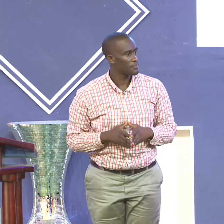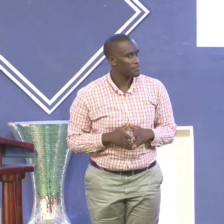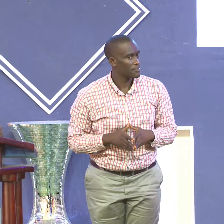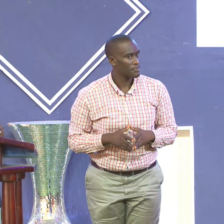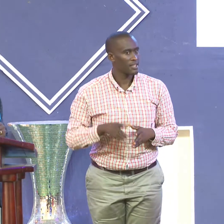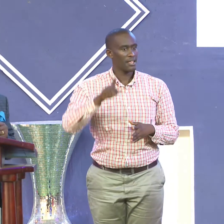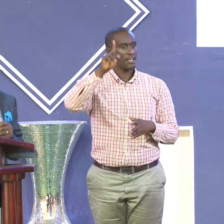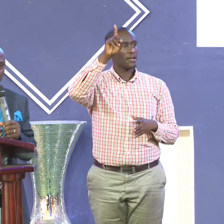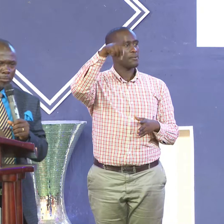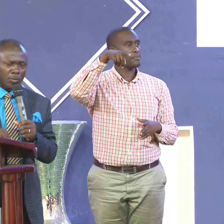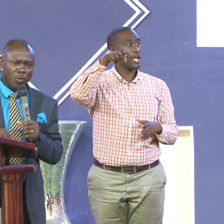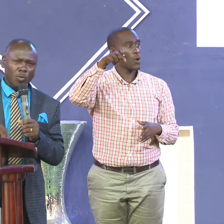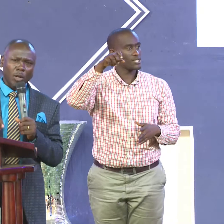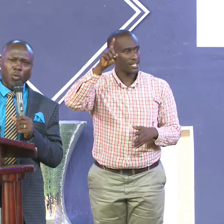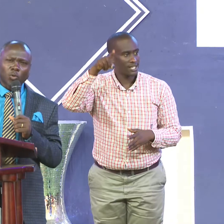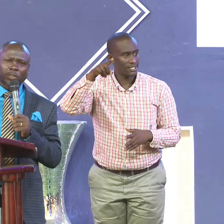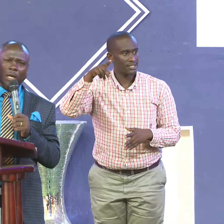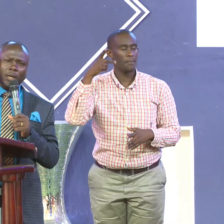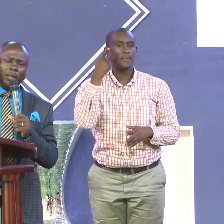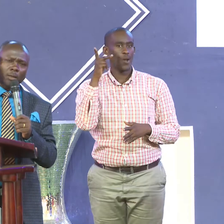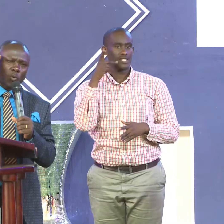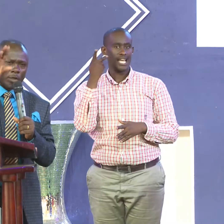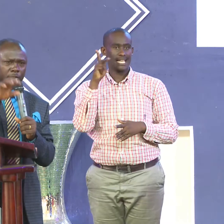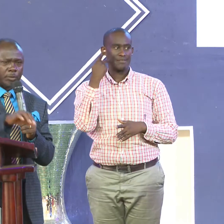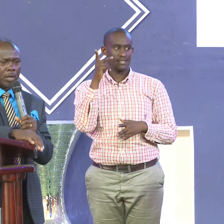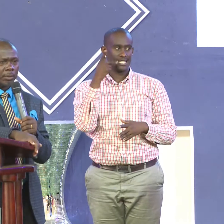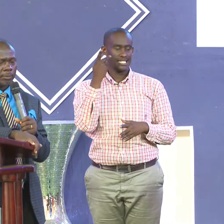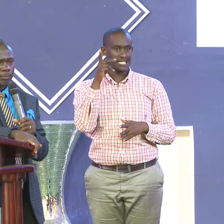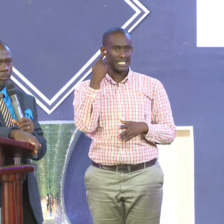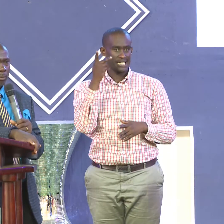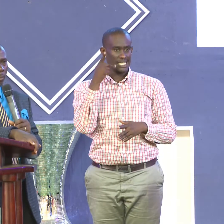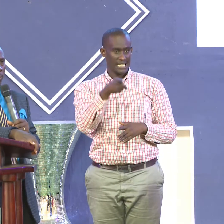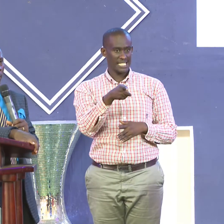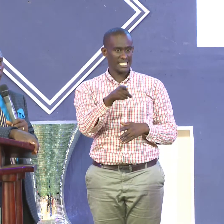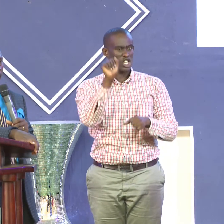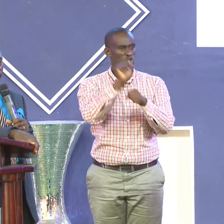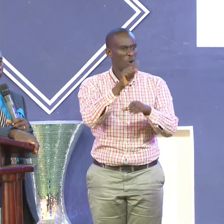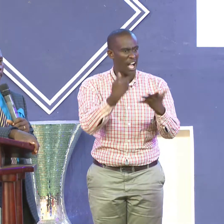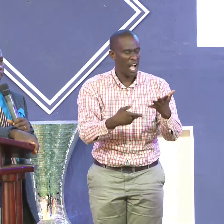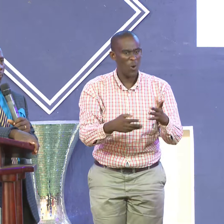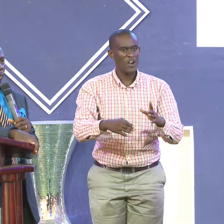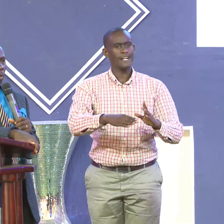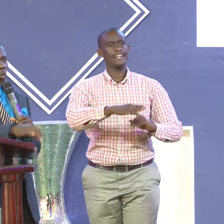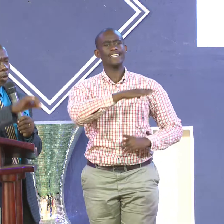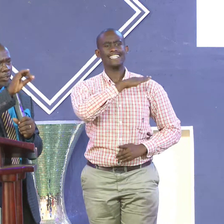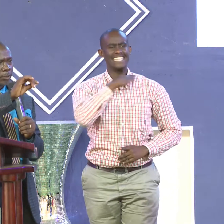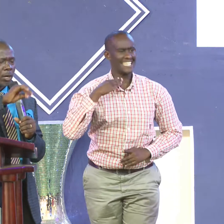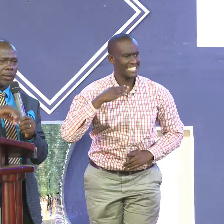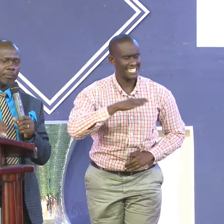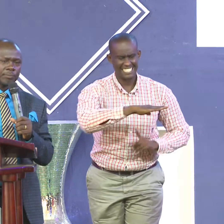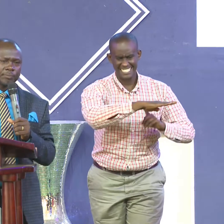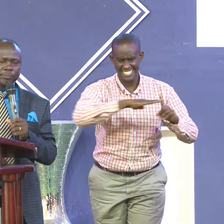The Perizzite spirit, it works in killing visions.